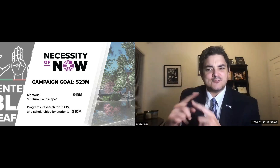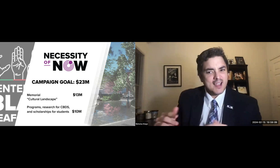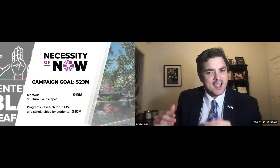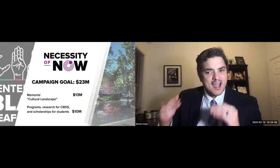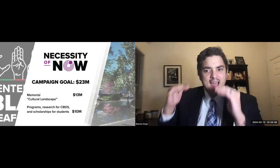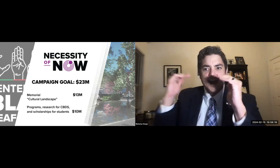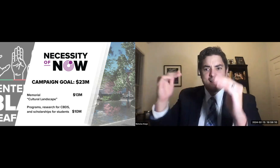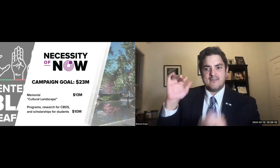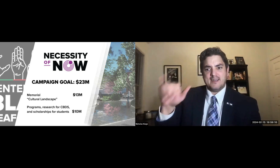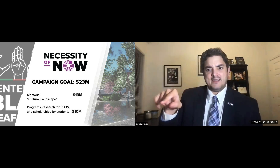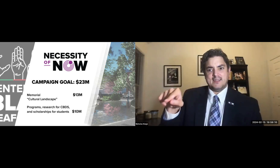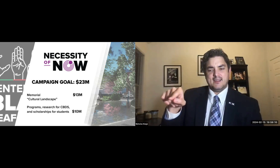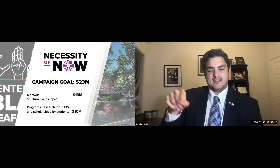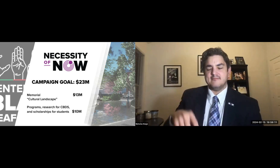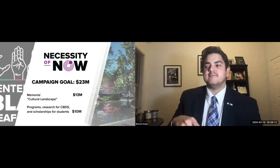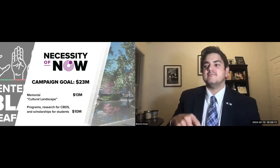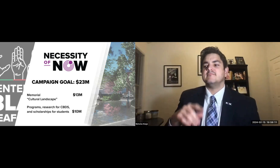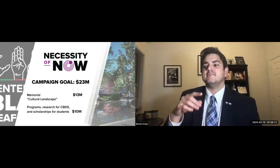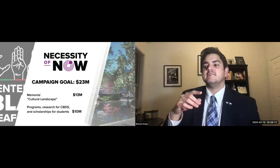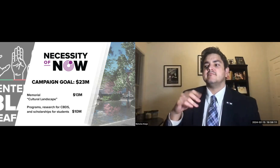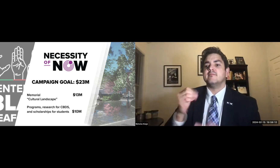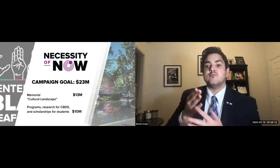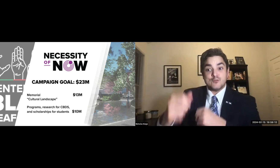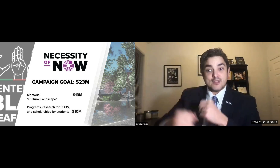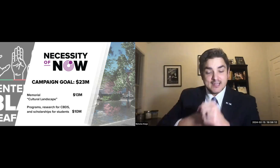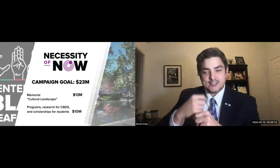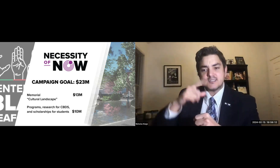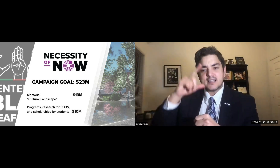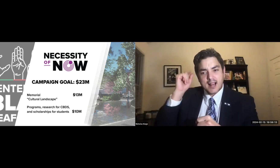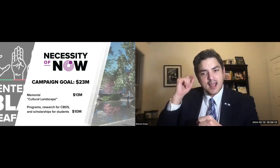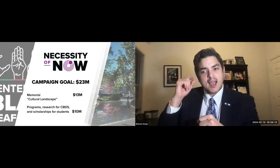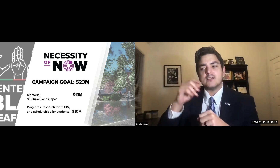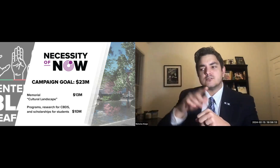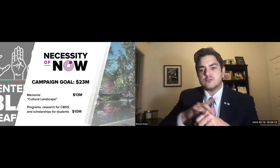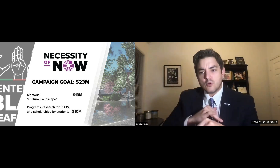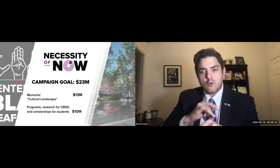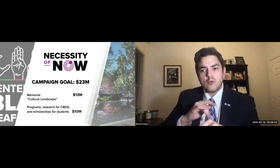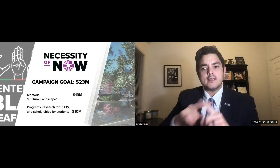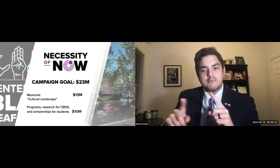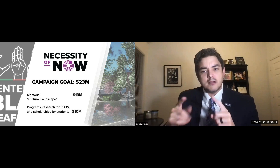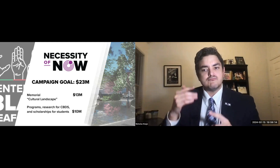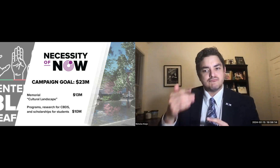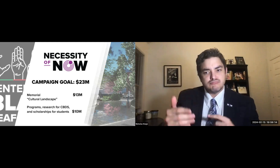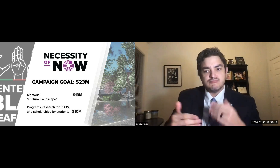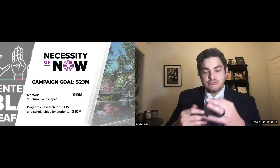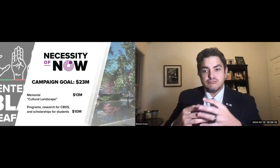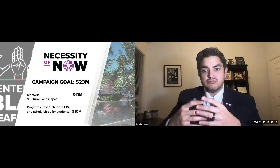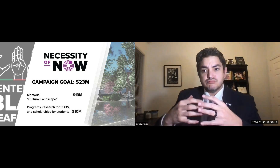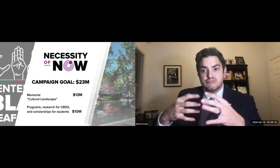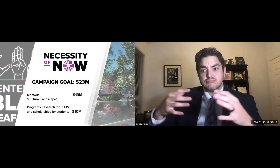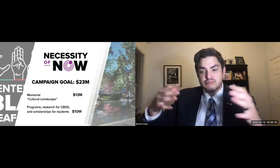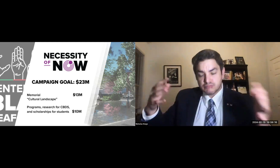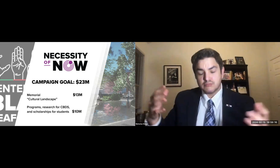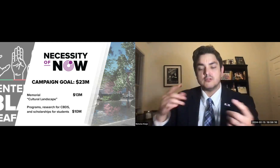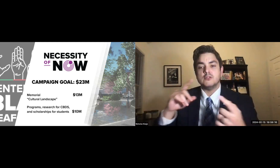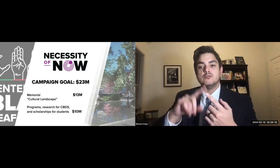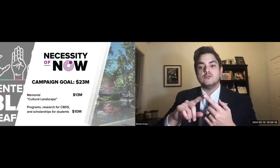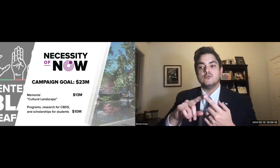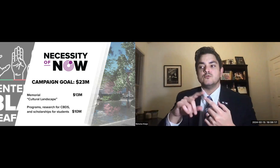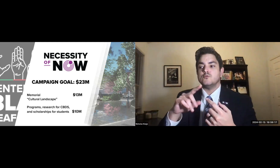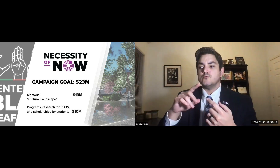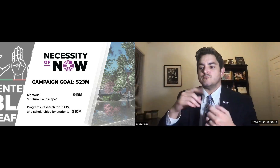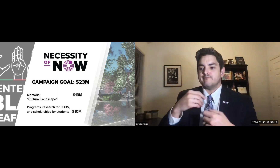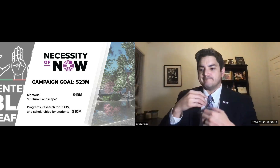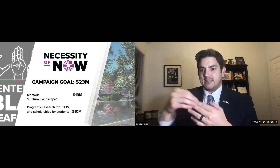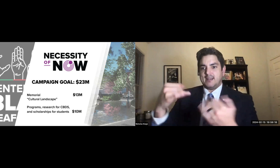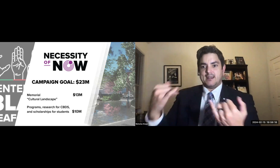people often overlooked, and it was just not right, that this history had to be elevated. Over the years, Gallaudet slowly